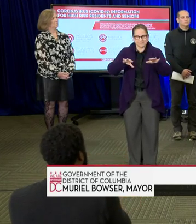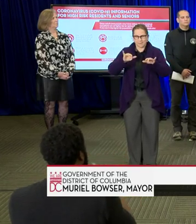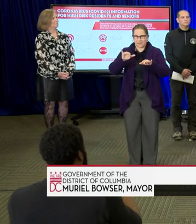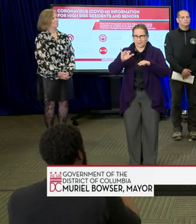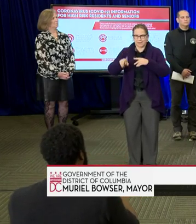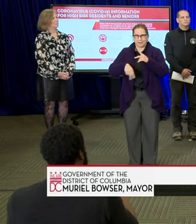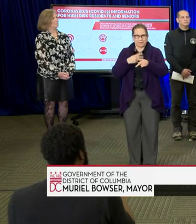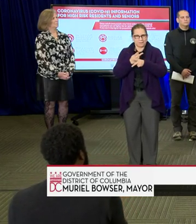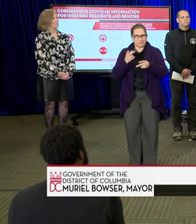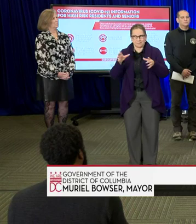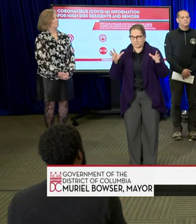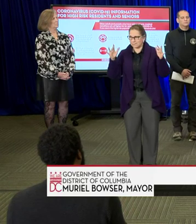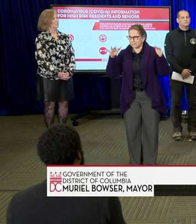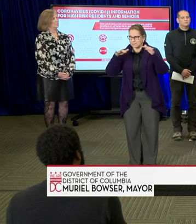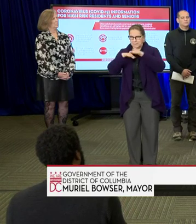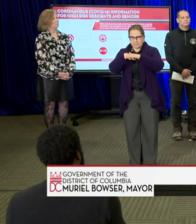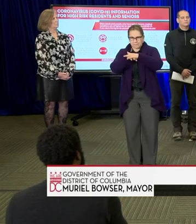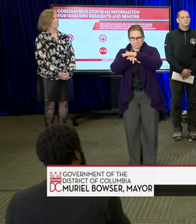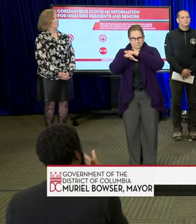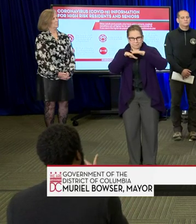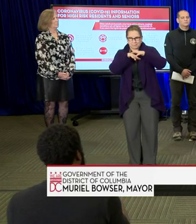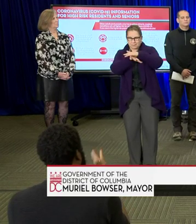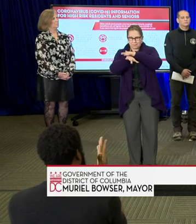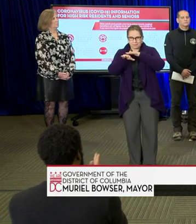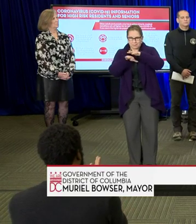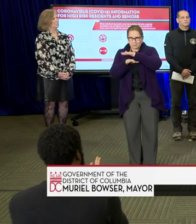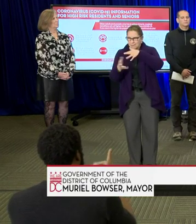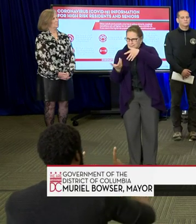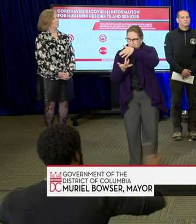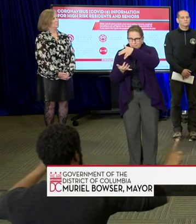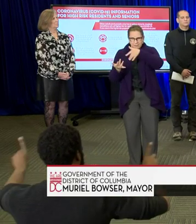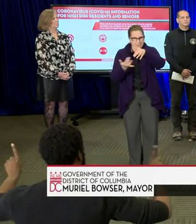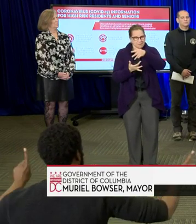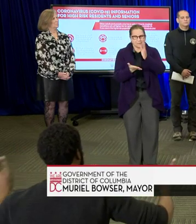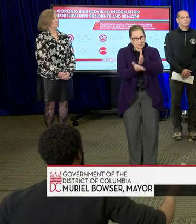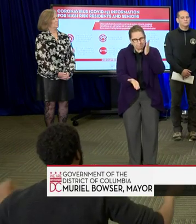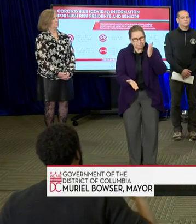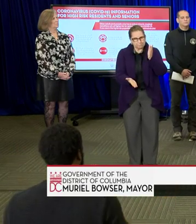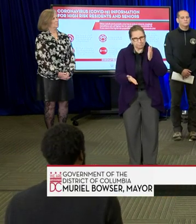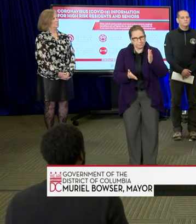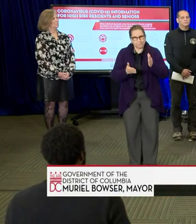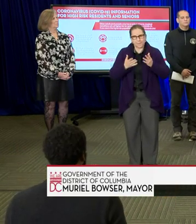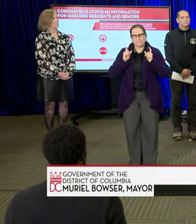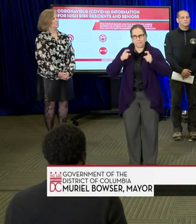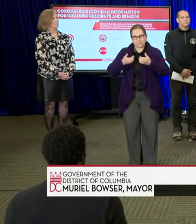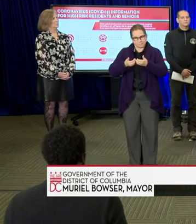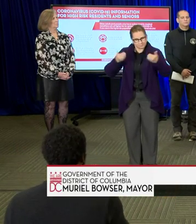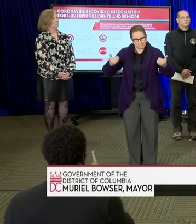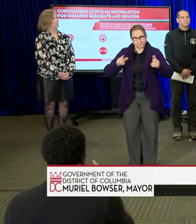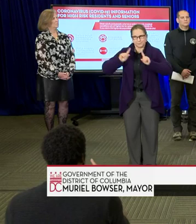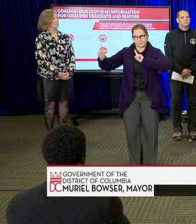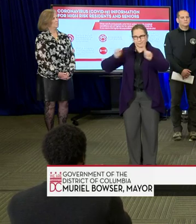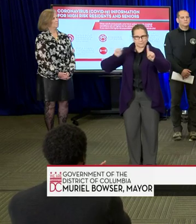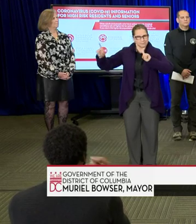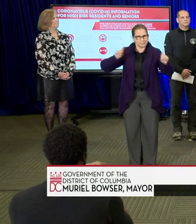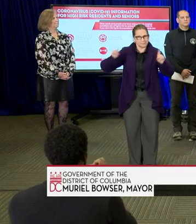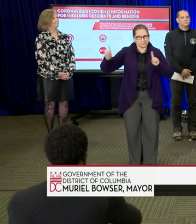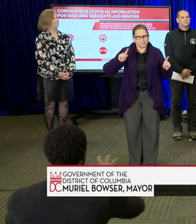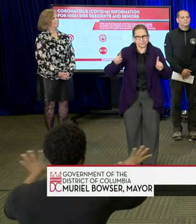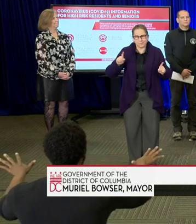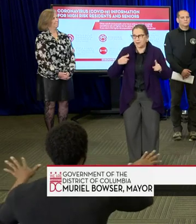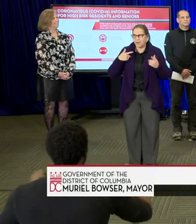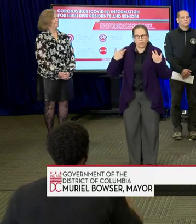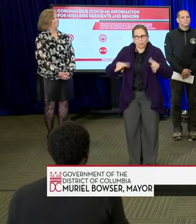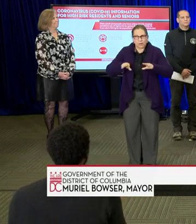and to disperse. It is critically important that we work together to blunt the curve so that our very precious